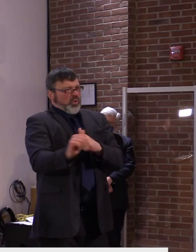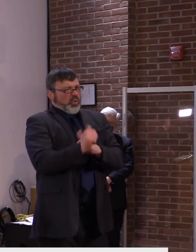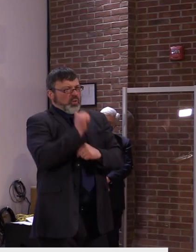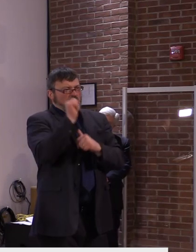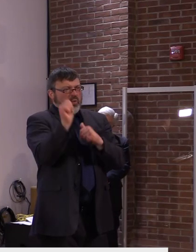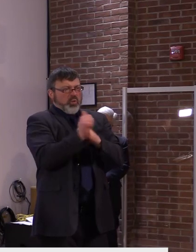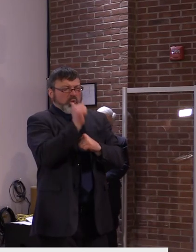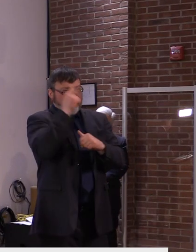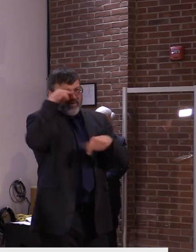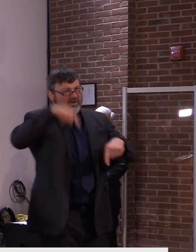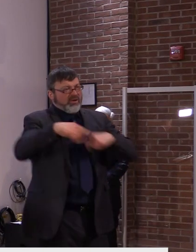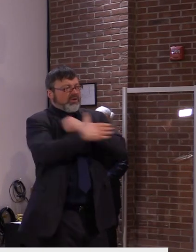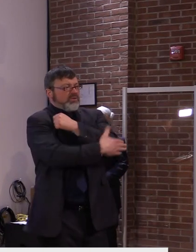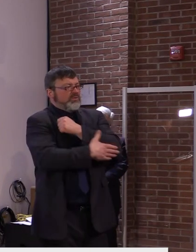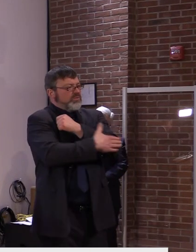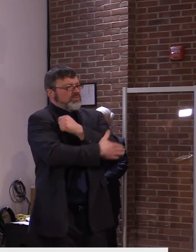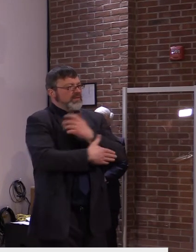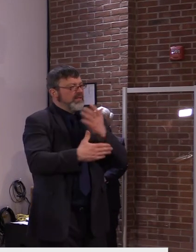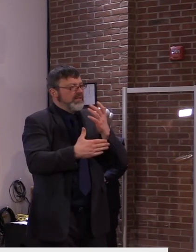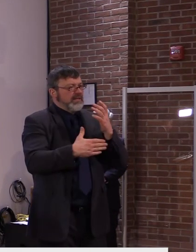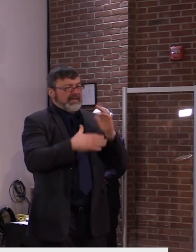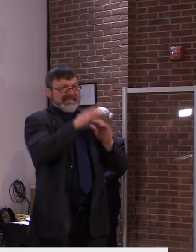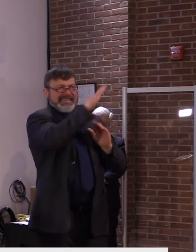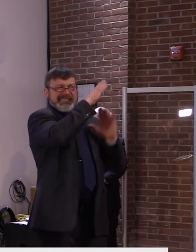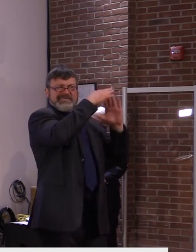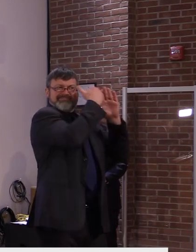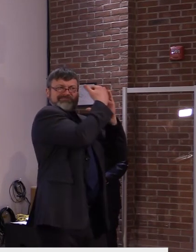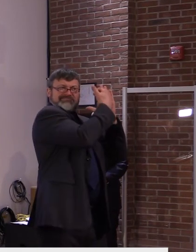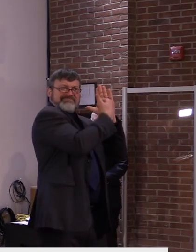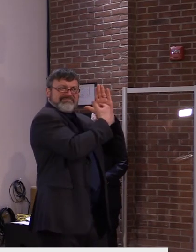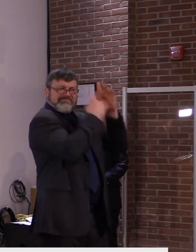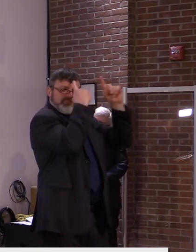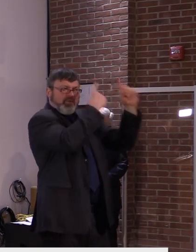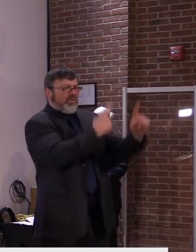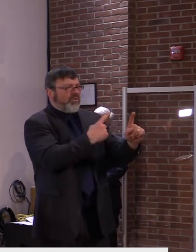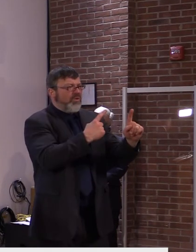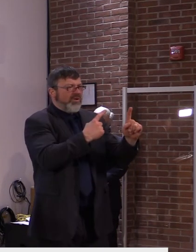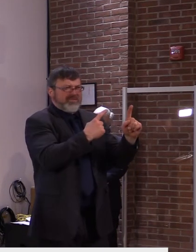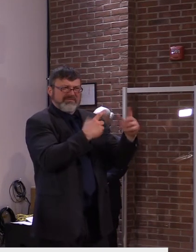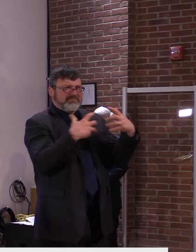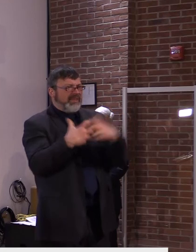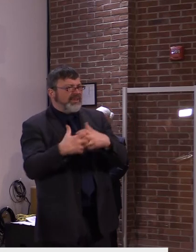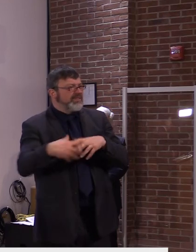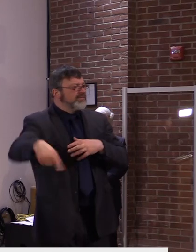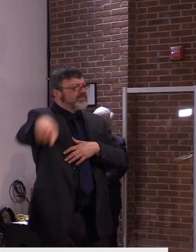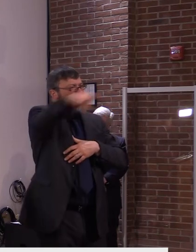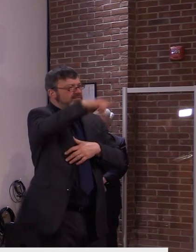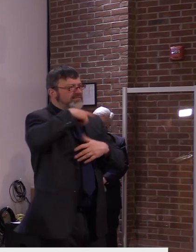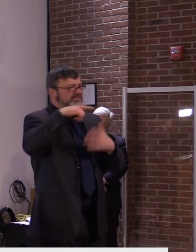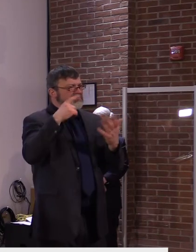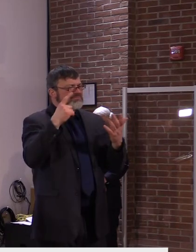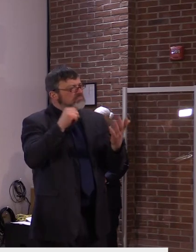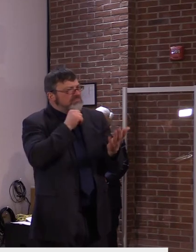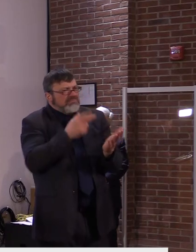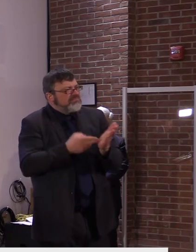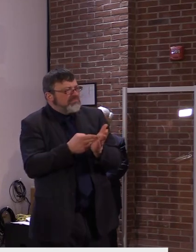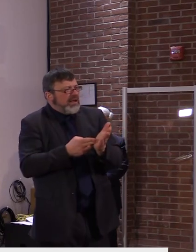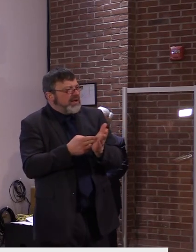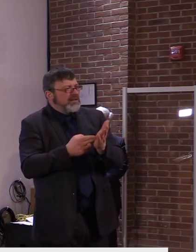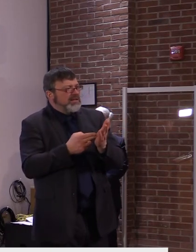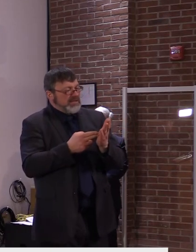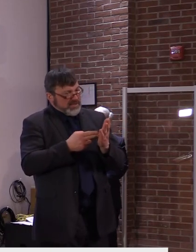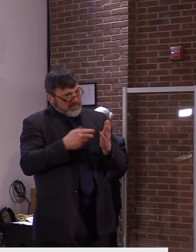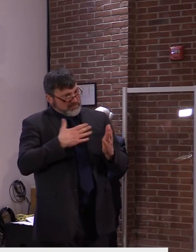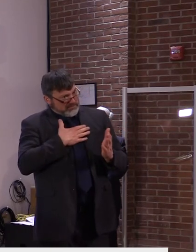country. And I think that, again, words matter, the truth matters, honesty matters. And I